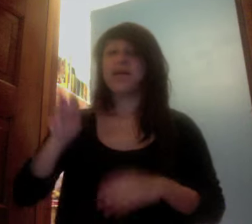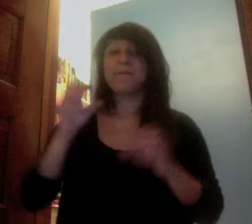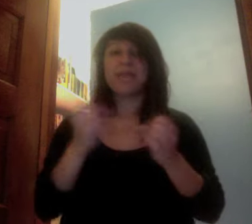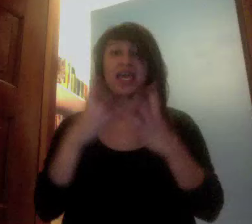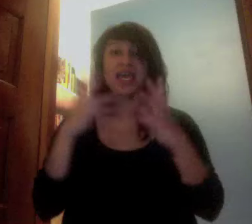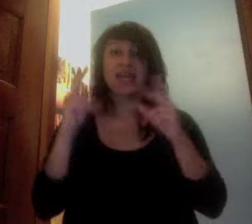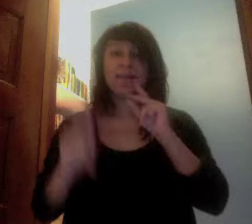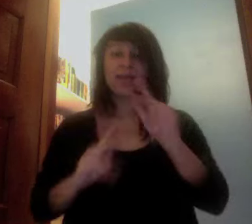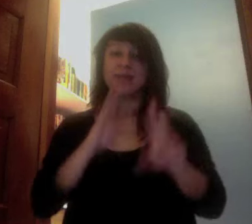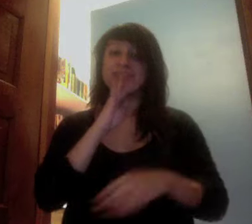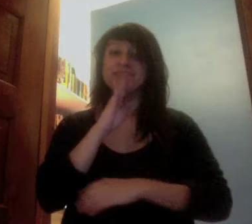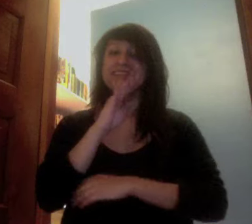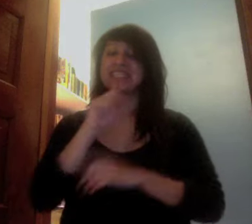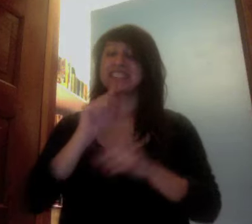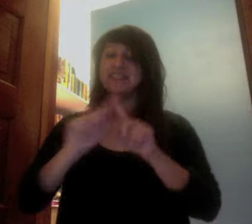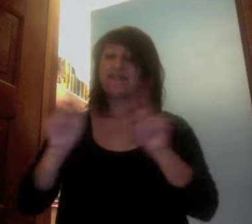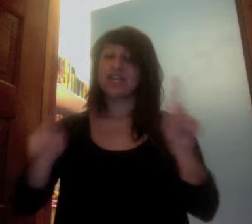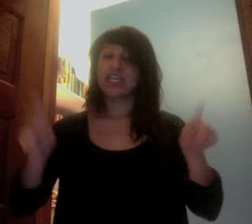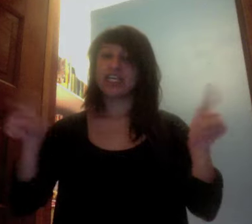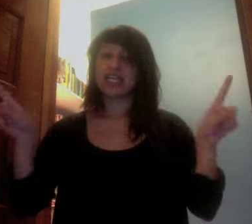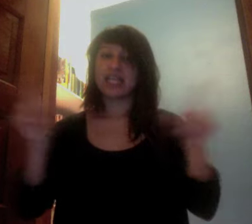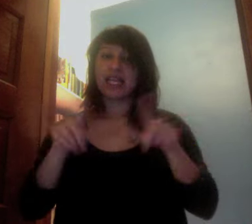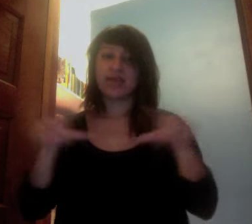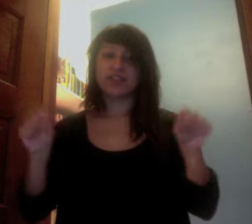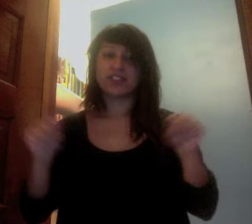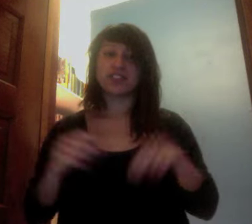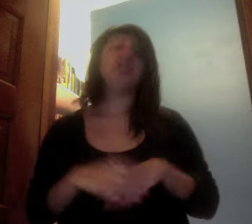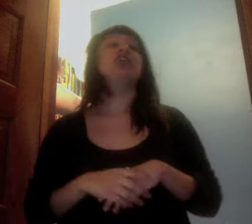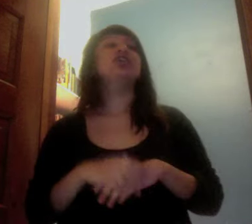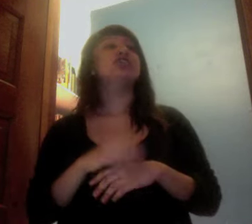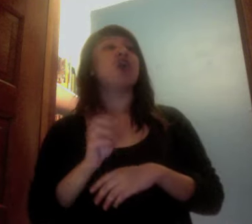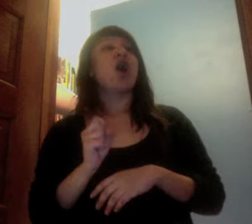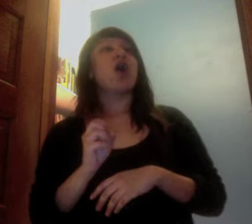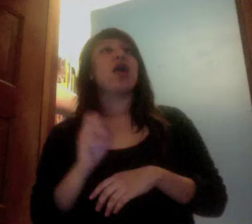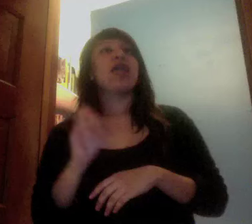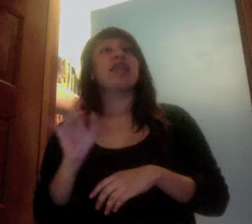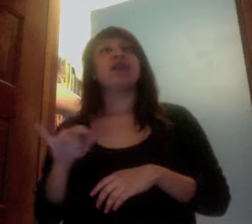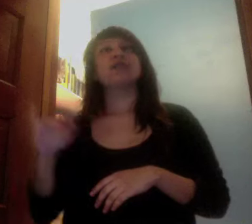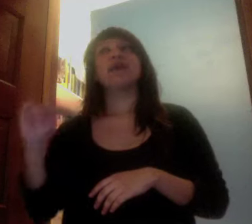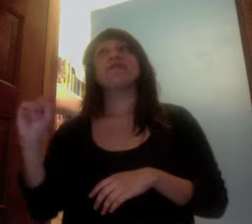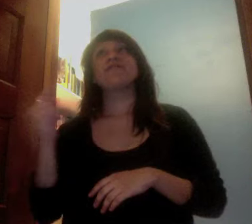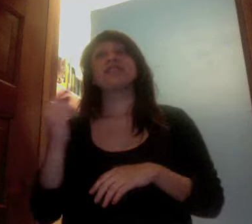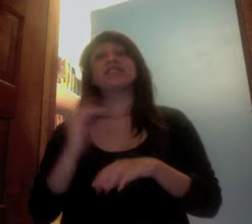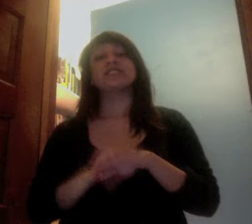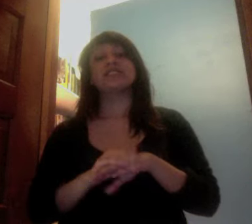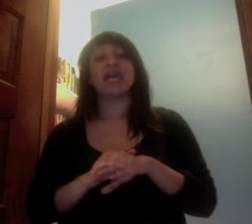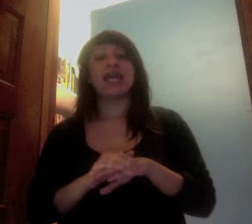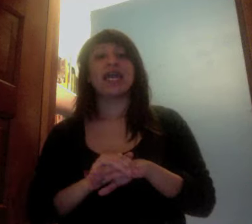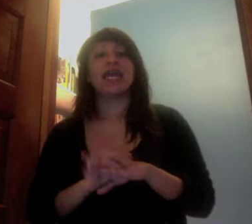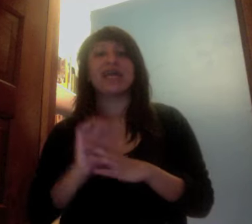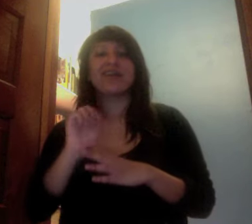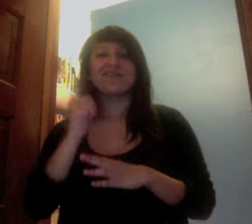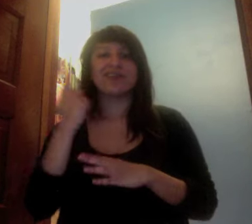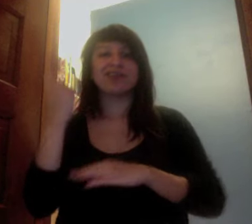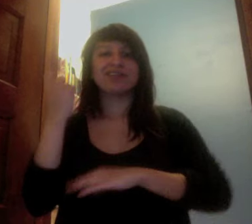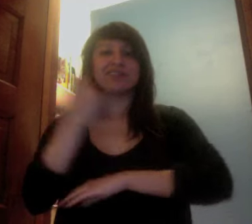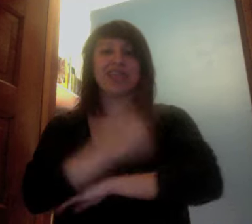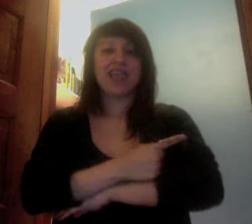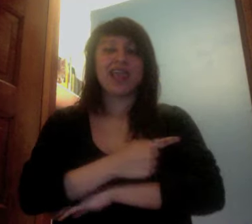So that was my first night, and then for the next few days, it's all sort of a blur now because it's, a month later, and I'm back. I've been back in my